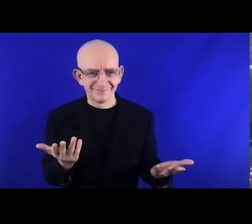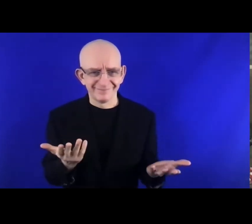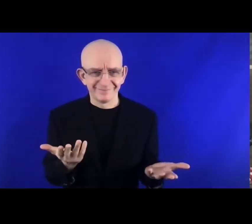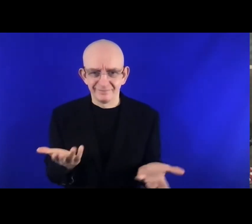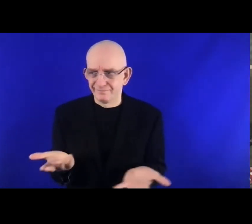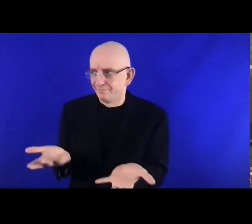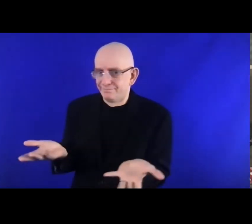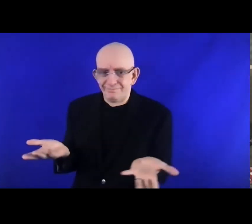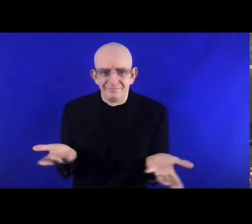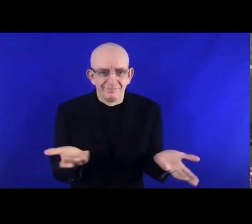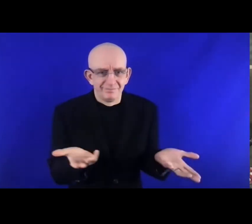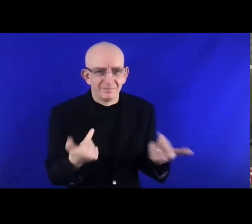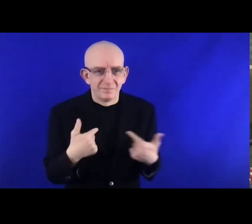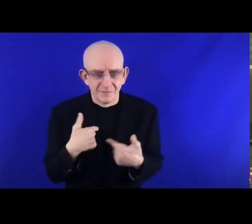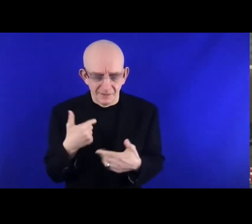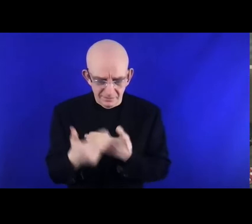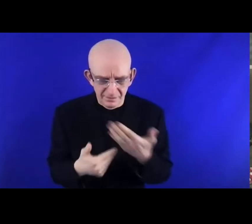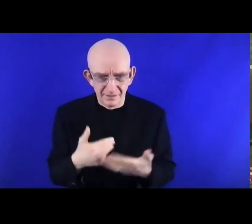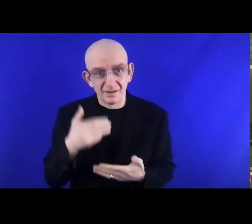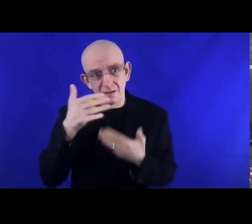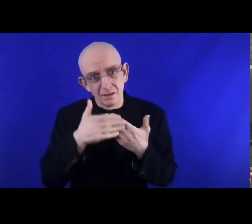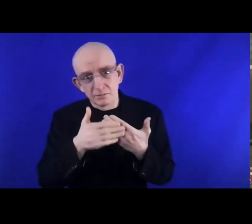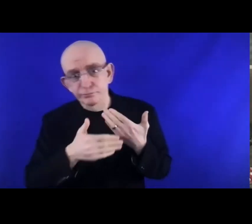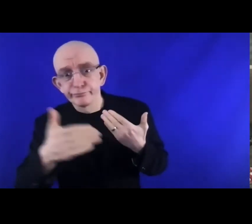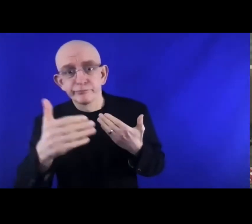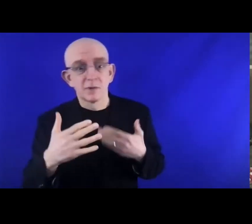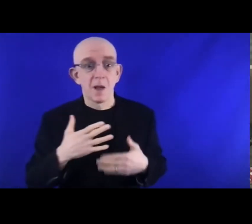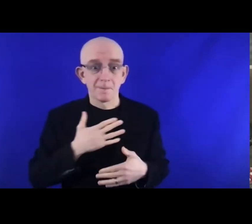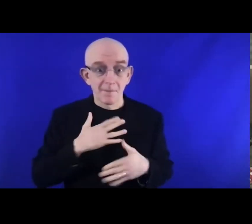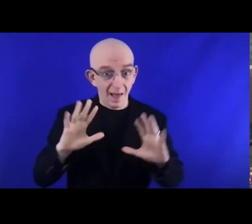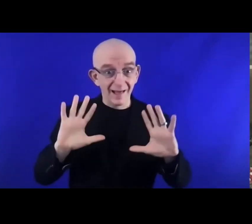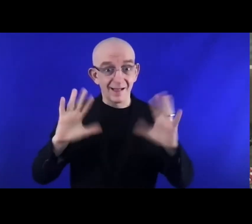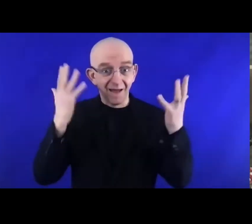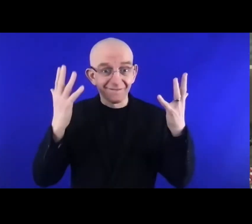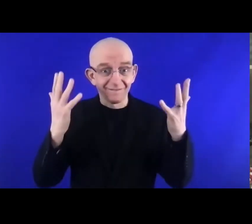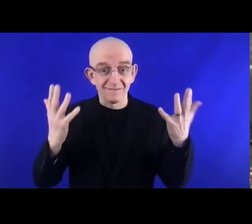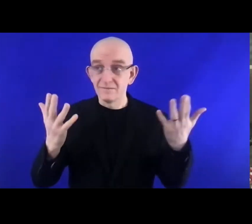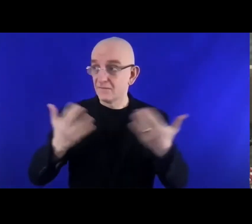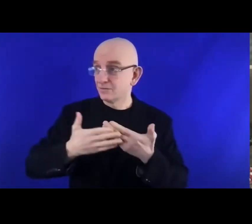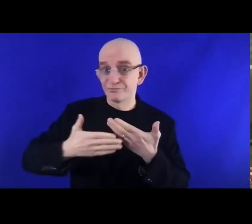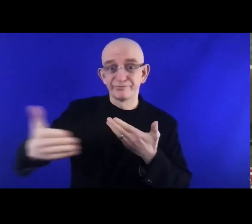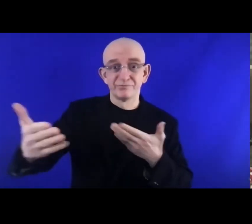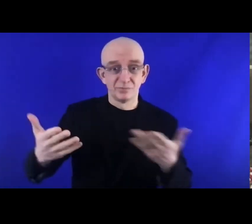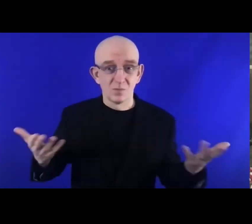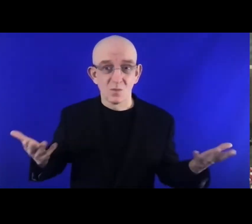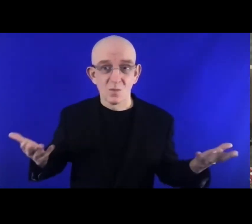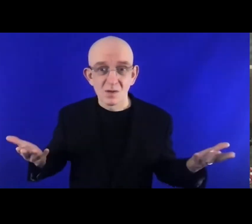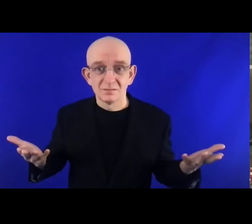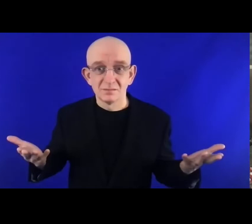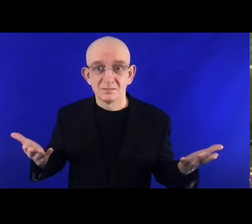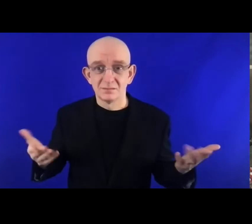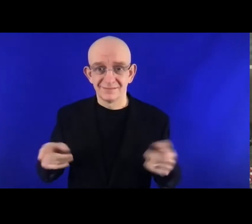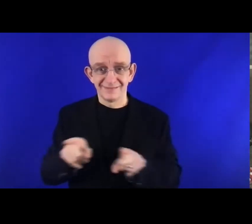that. So that's reality. Young youth they depend on their